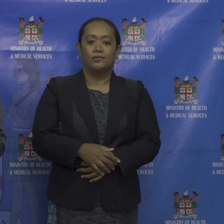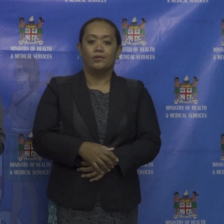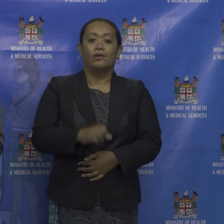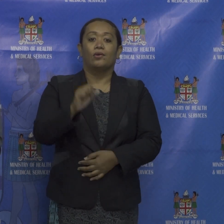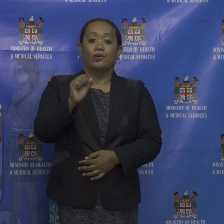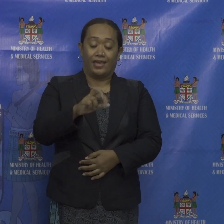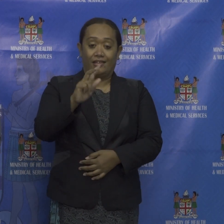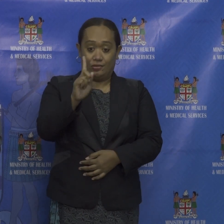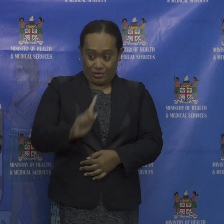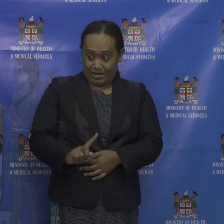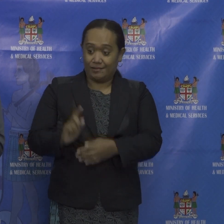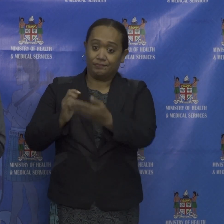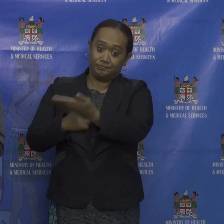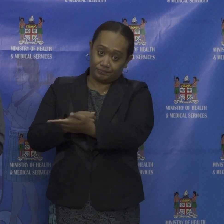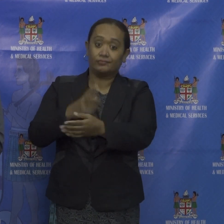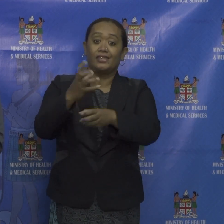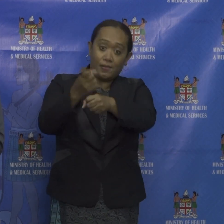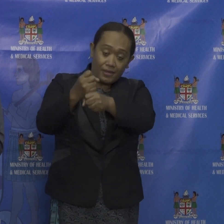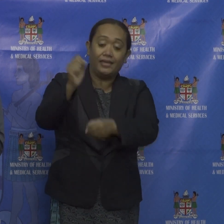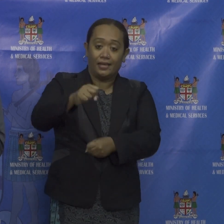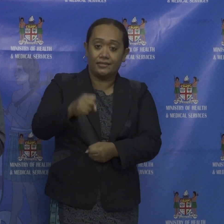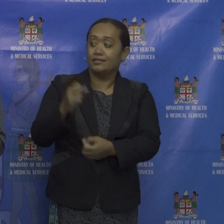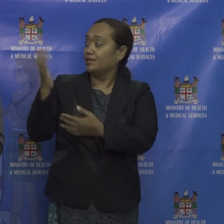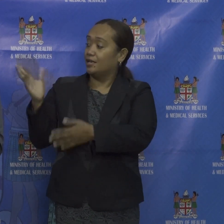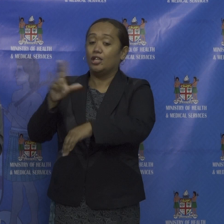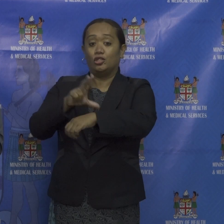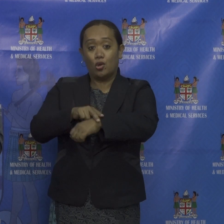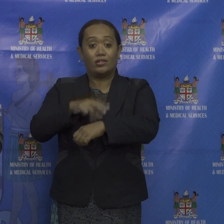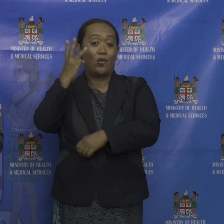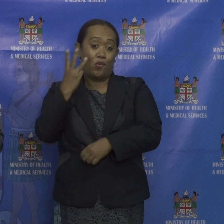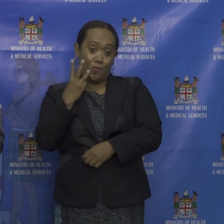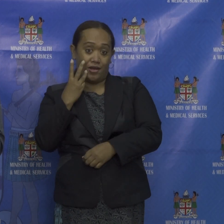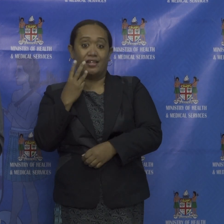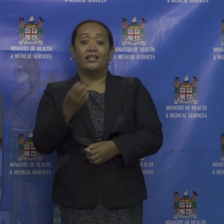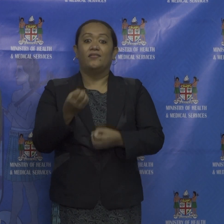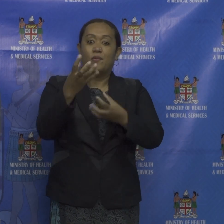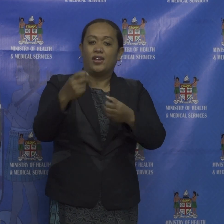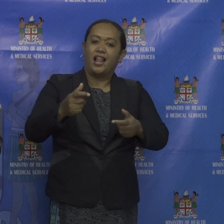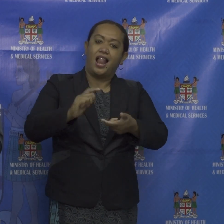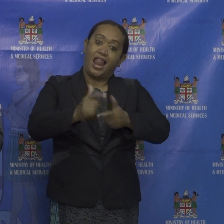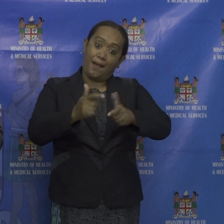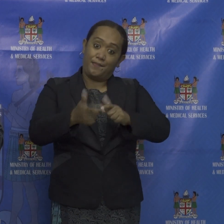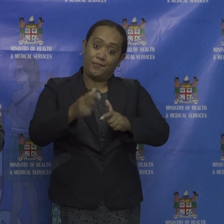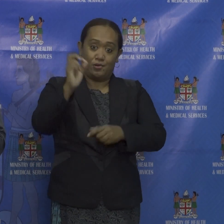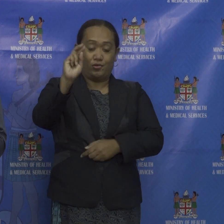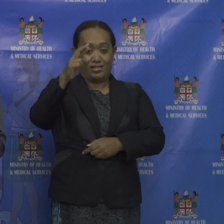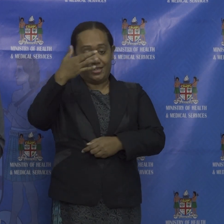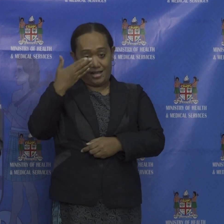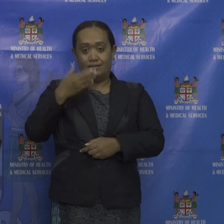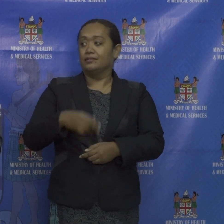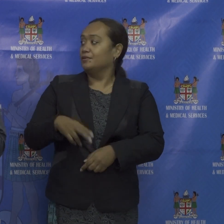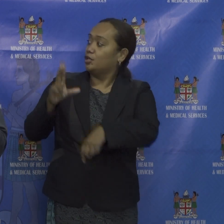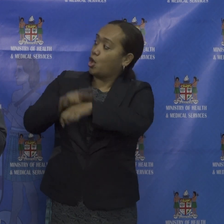will talk about the laboratory results and some of the lab data, important data. Dr. Chemesa will